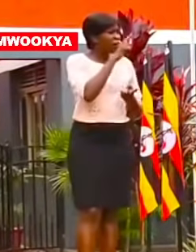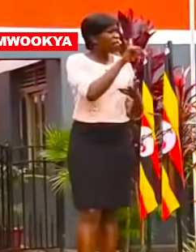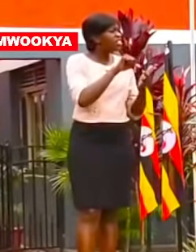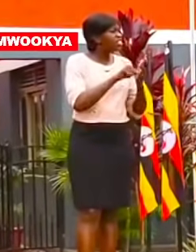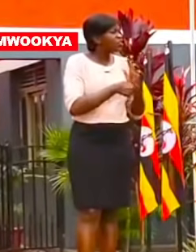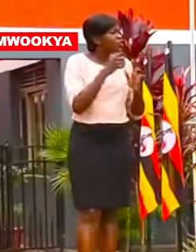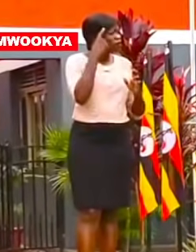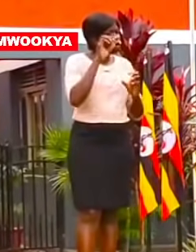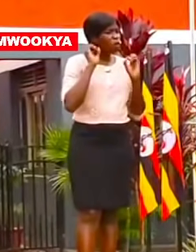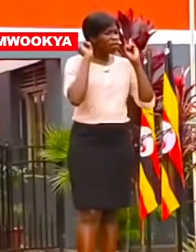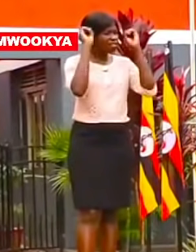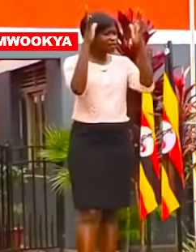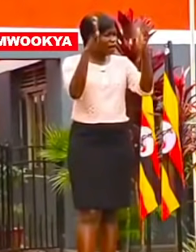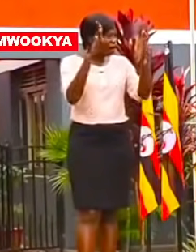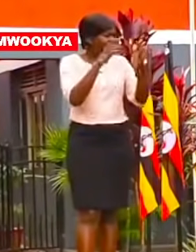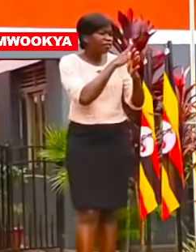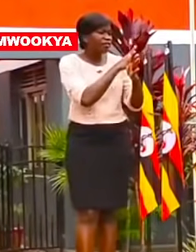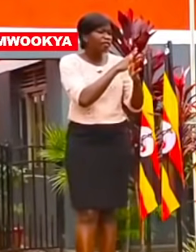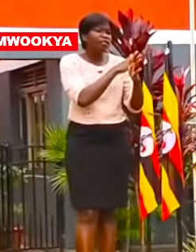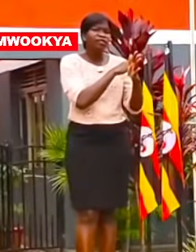ez'omubaka Joyi baagala